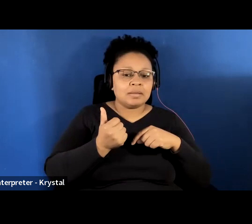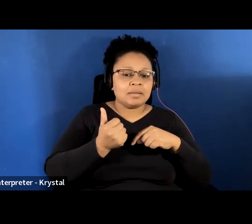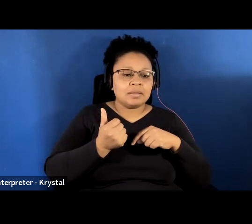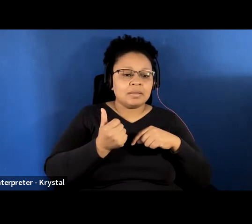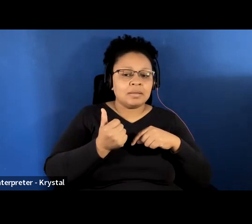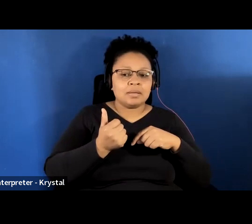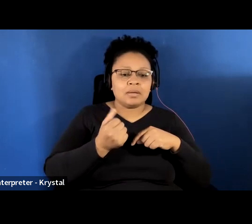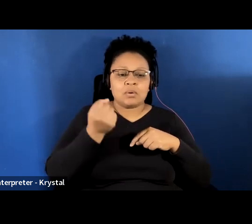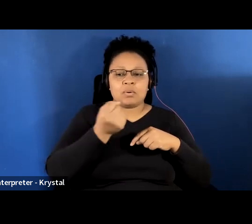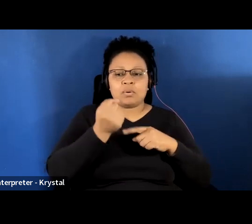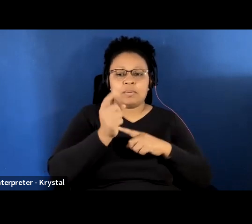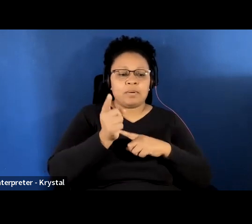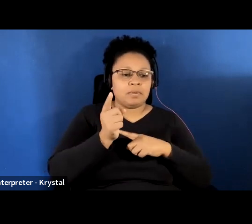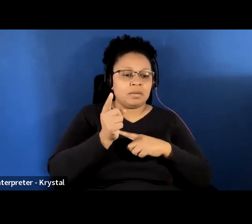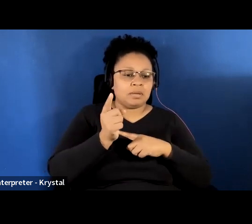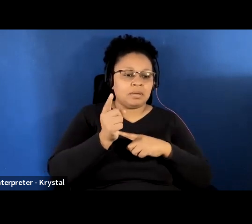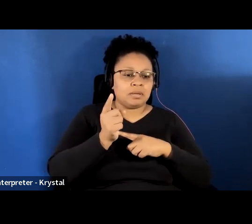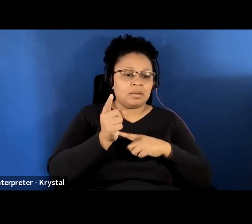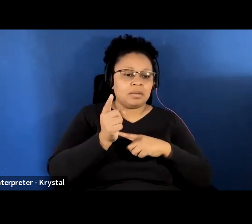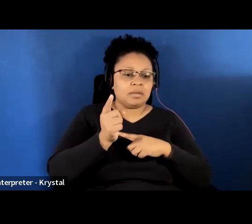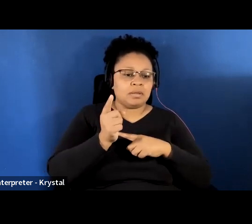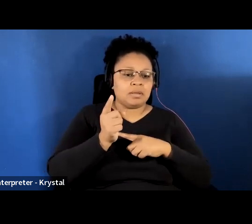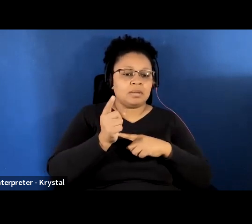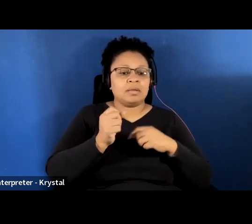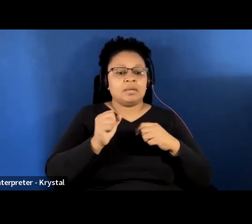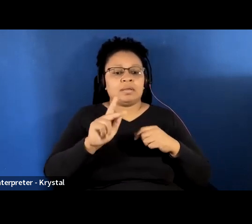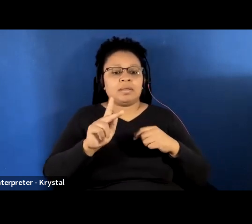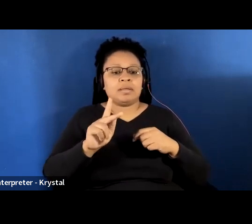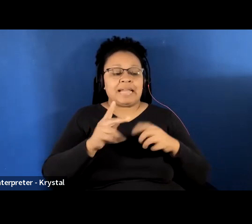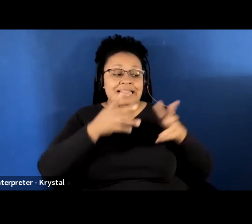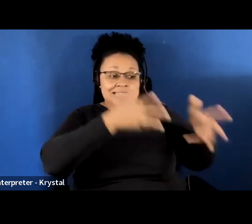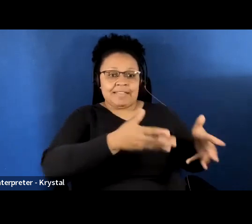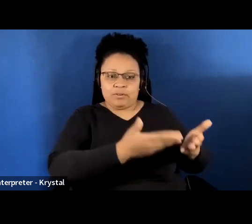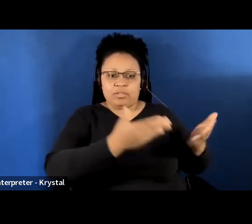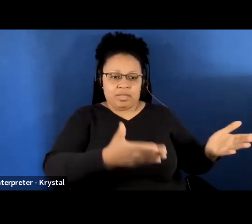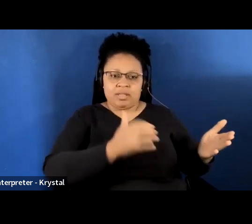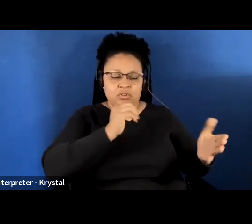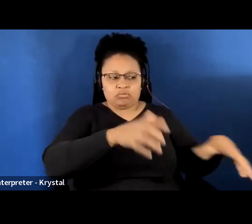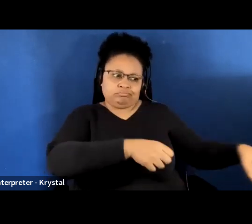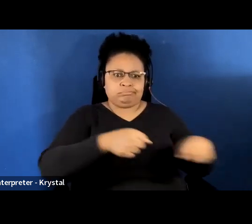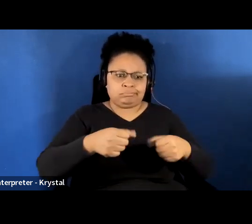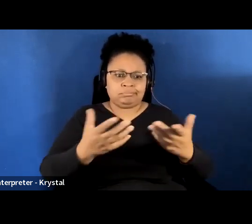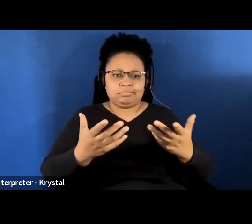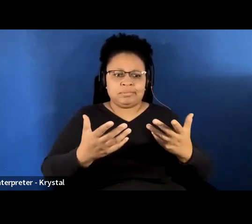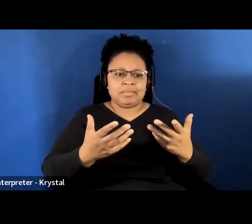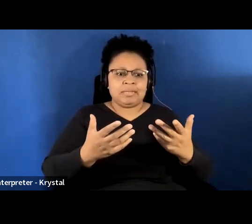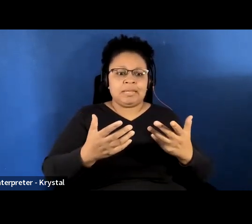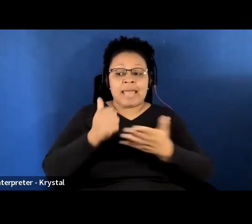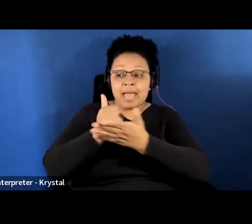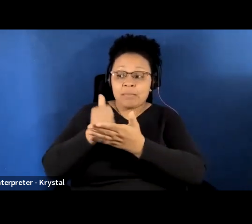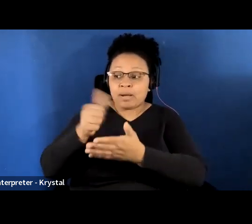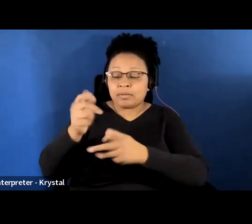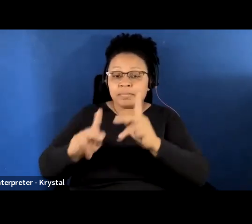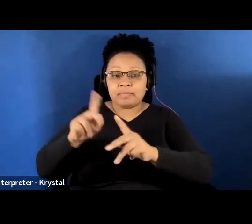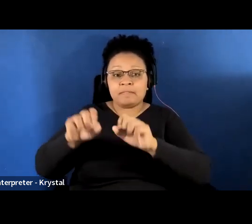You pause for a second. I know, I see that. There it goes. Belongings behind. Help if possible, but keep moving and